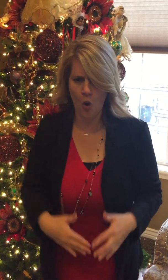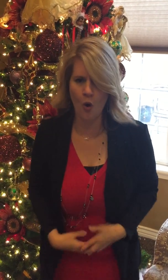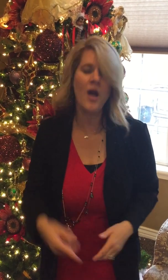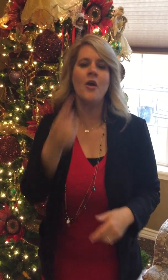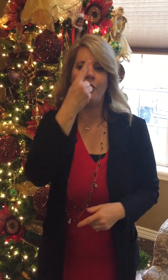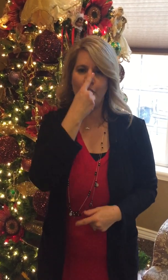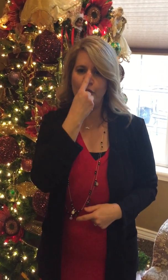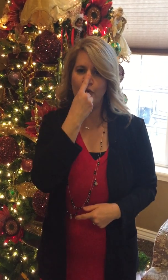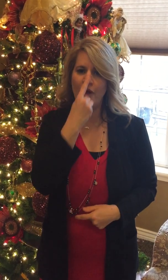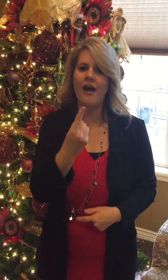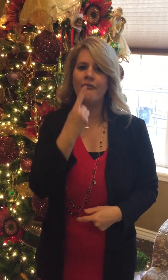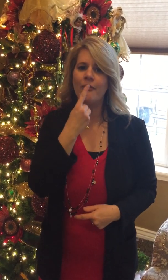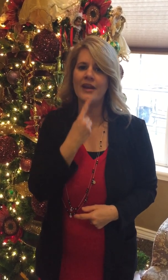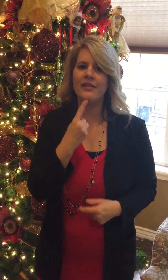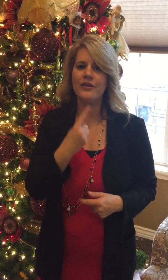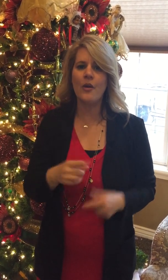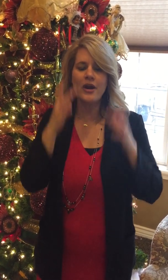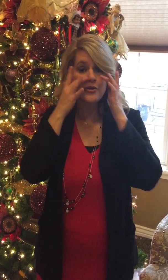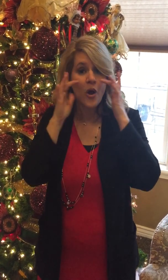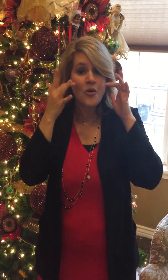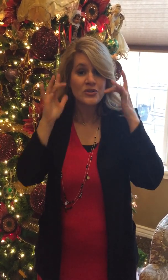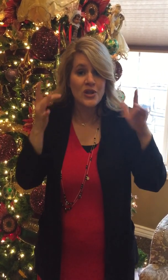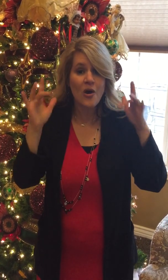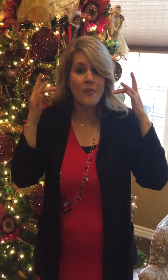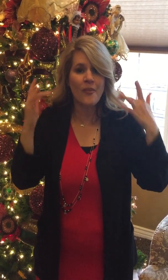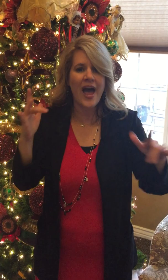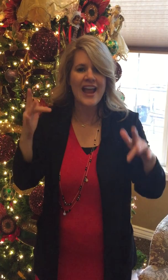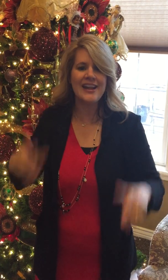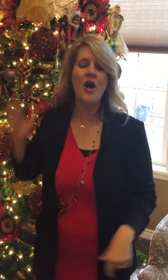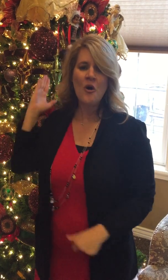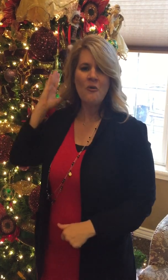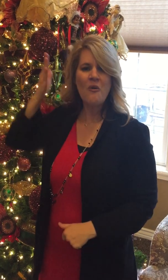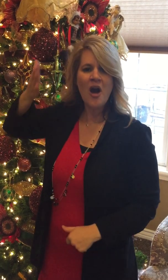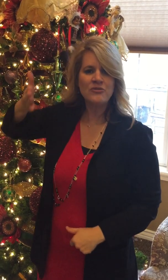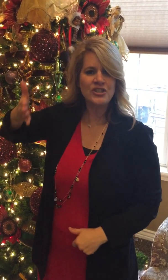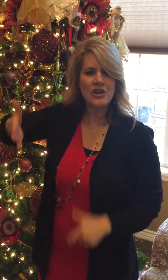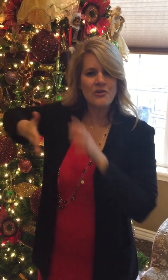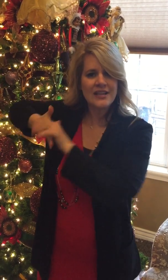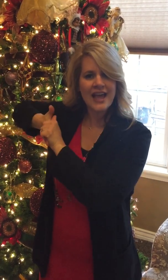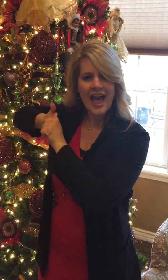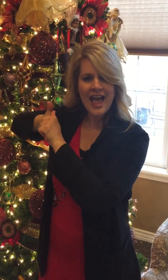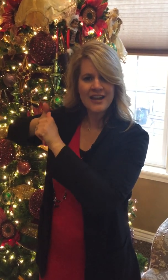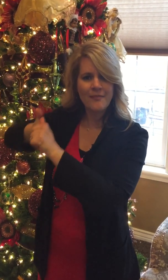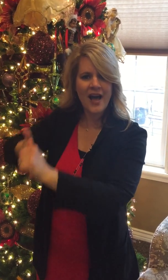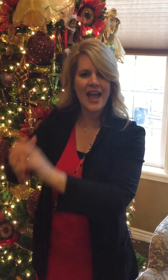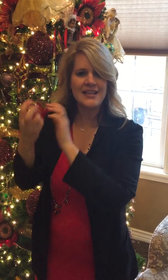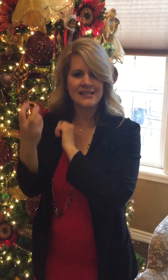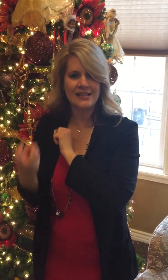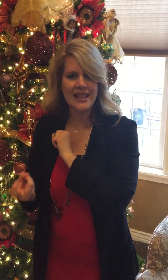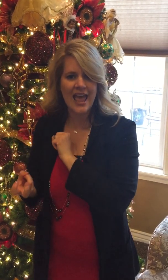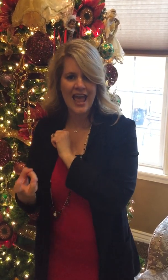ho, Rudolph, with your nose so bright, won't you guide my